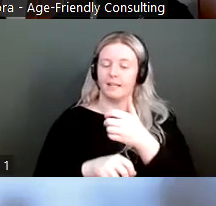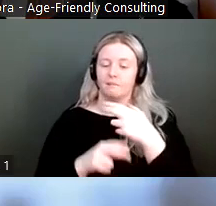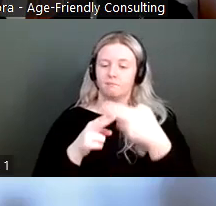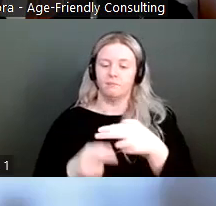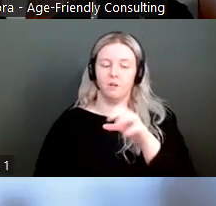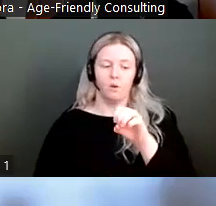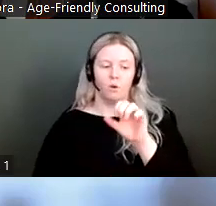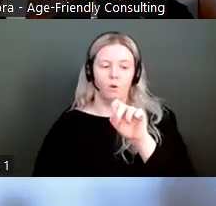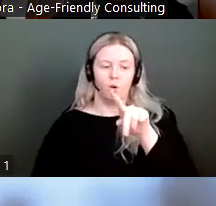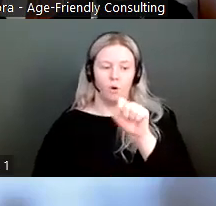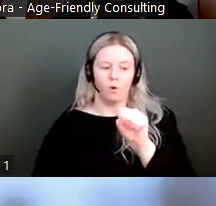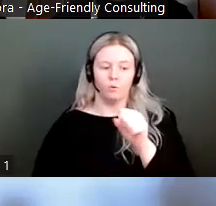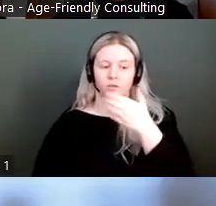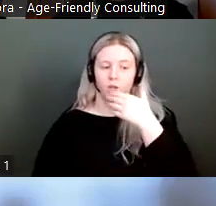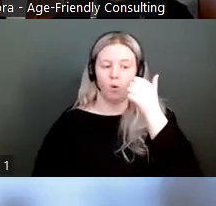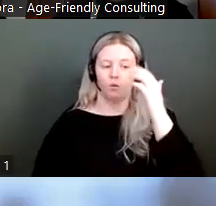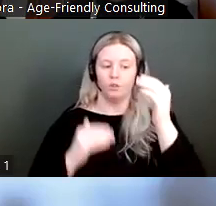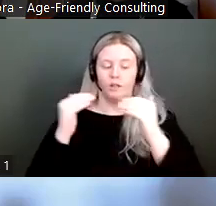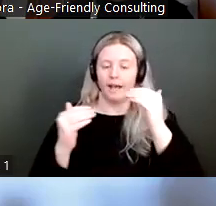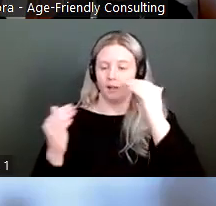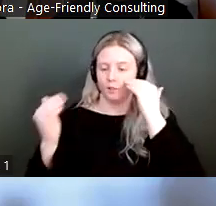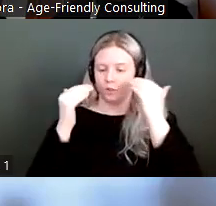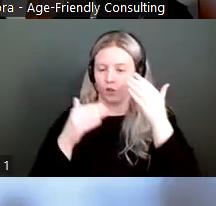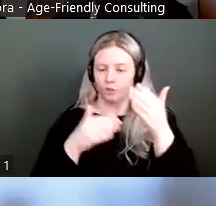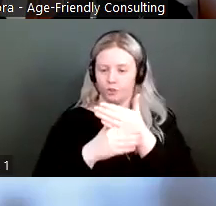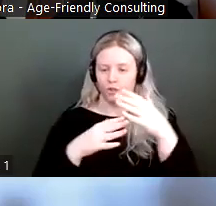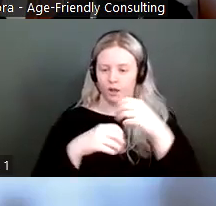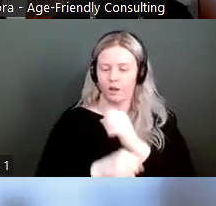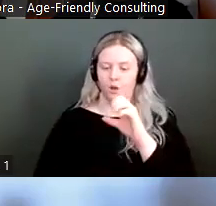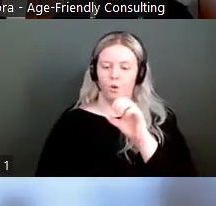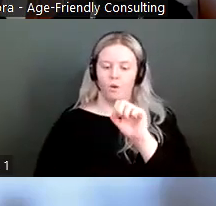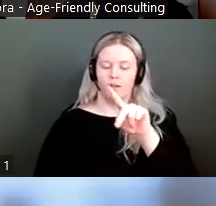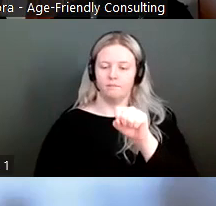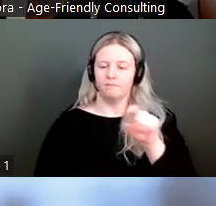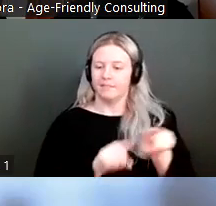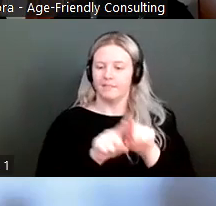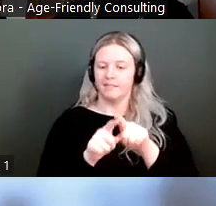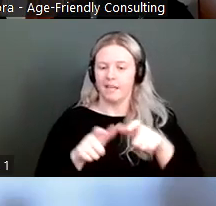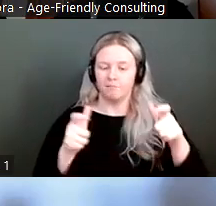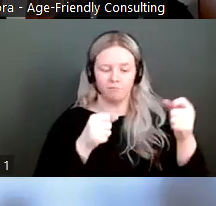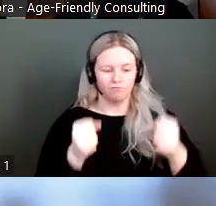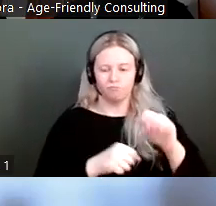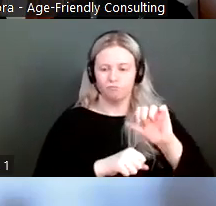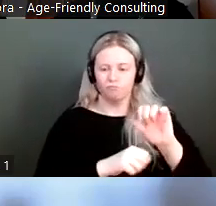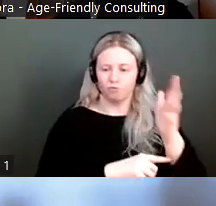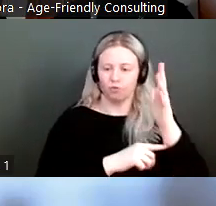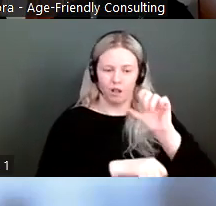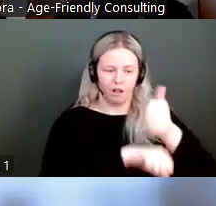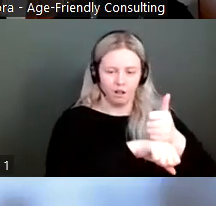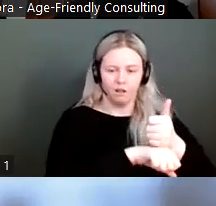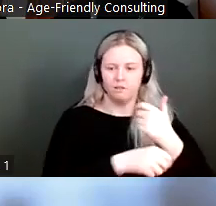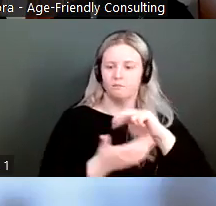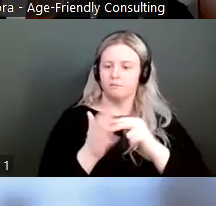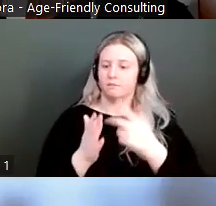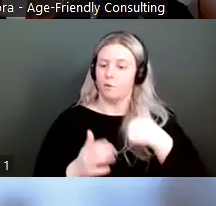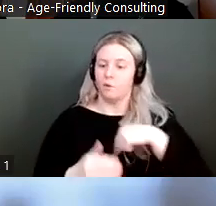Knowledge Sharing. Like a mighty oak tree, OAKS is planting the seed of empowerment,